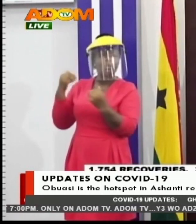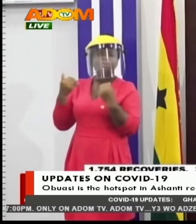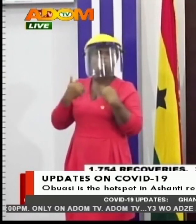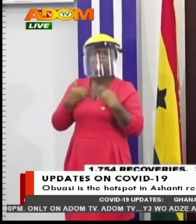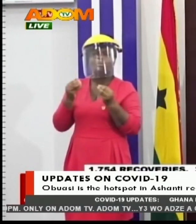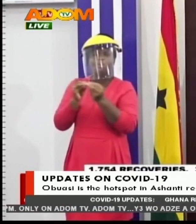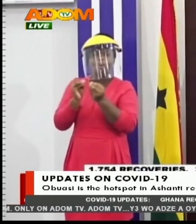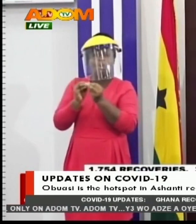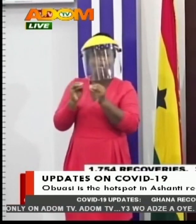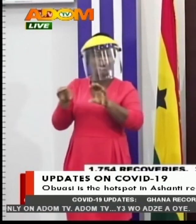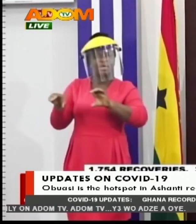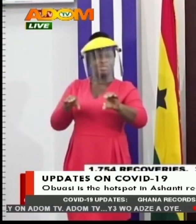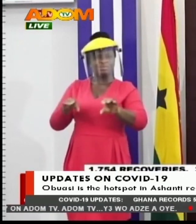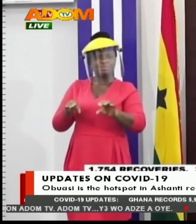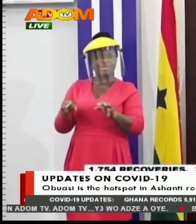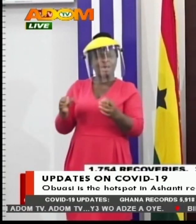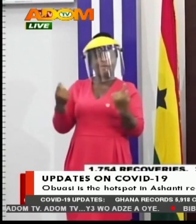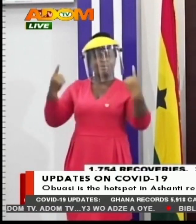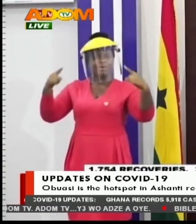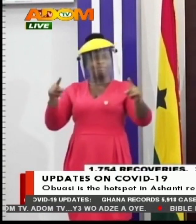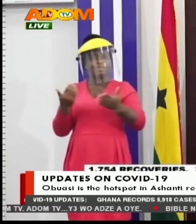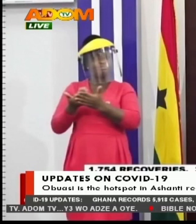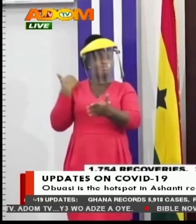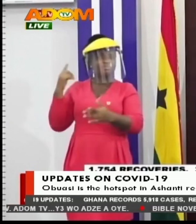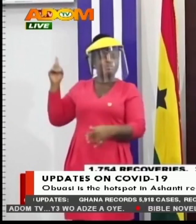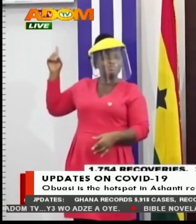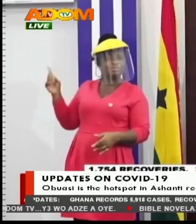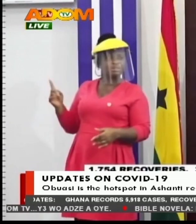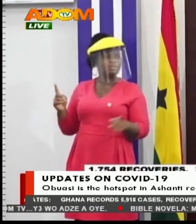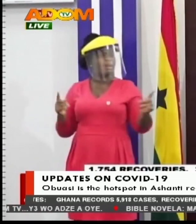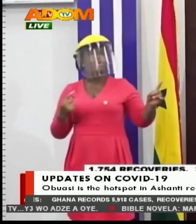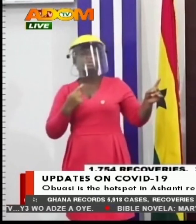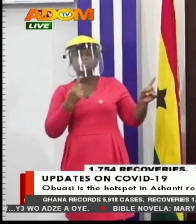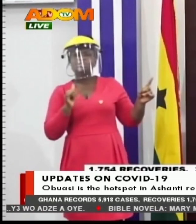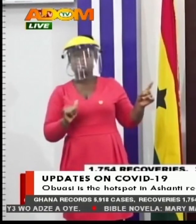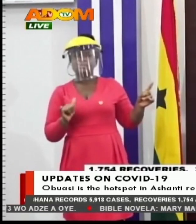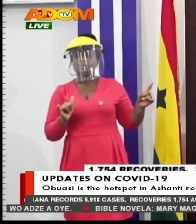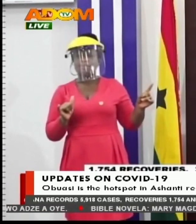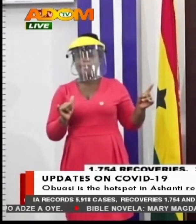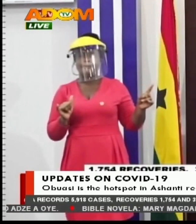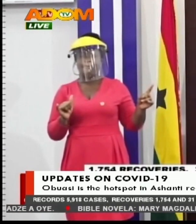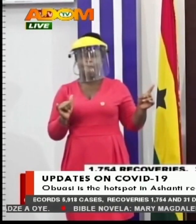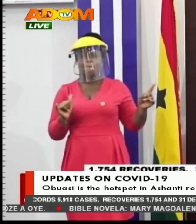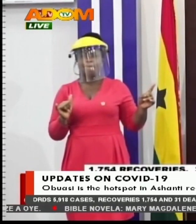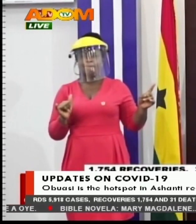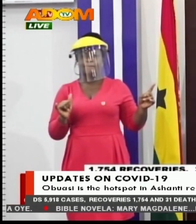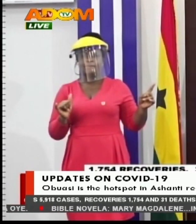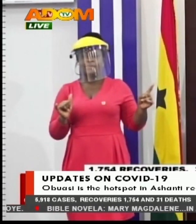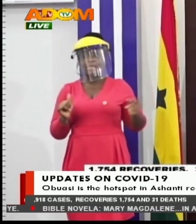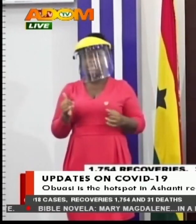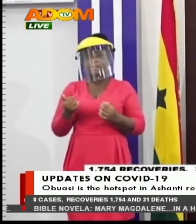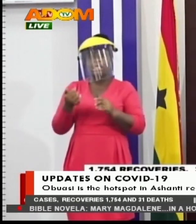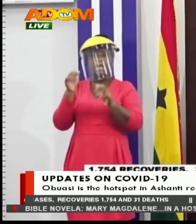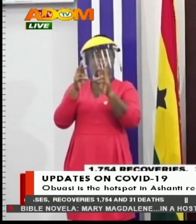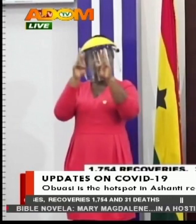in that community. So how do they hope to address this spike or this magnitude